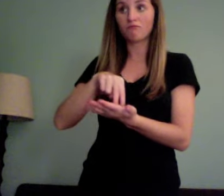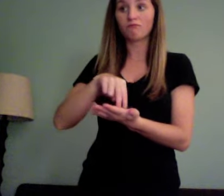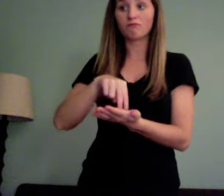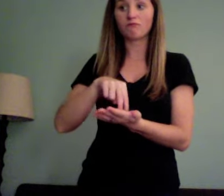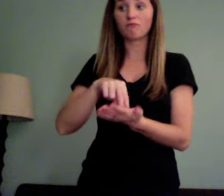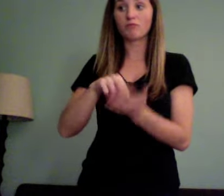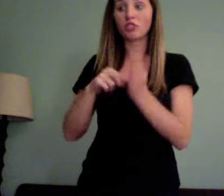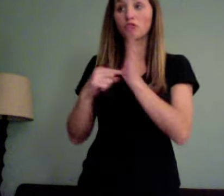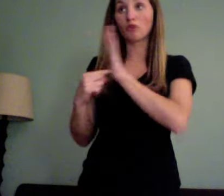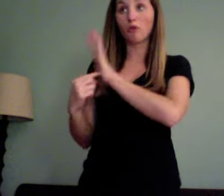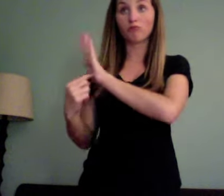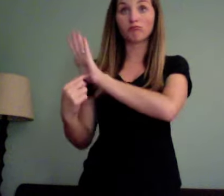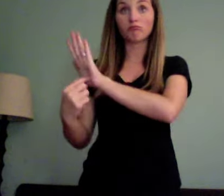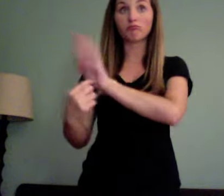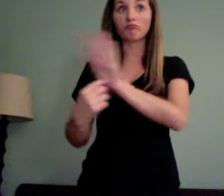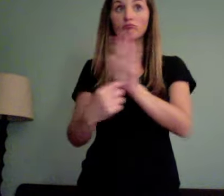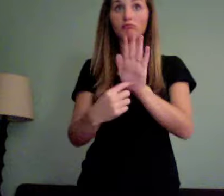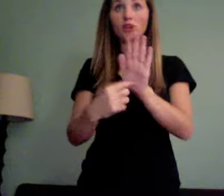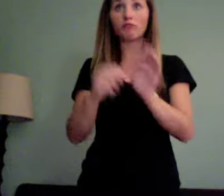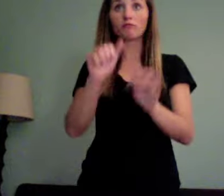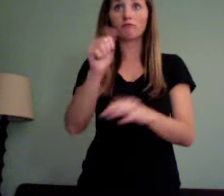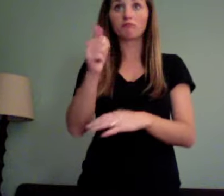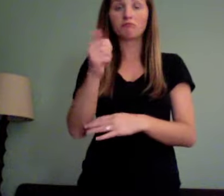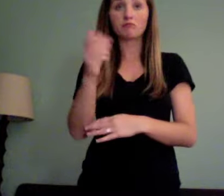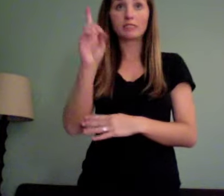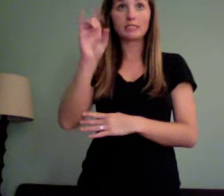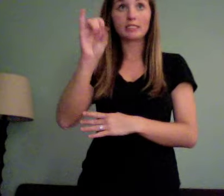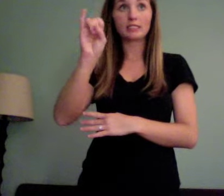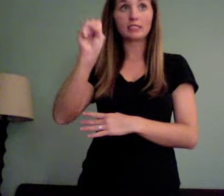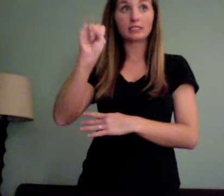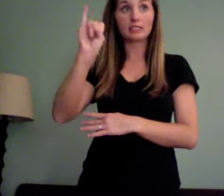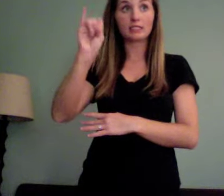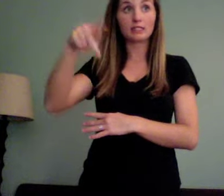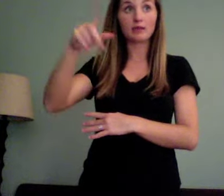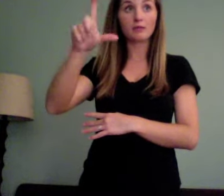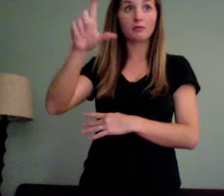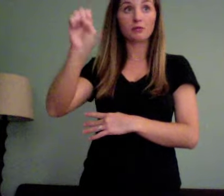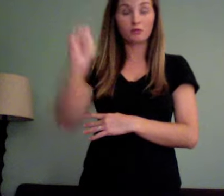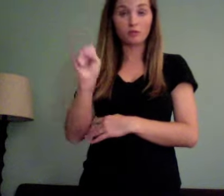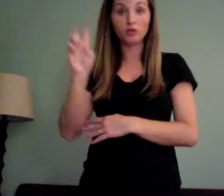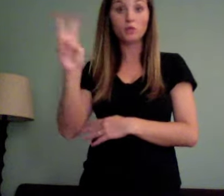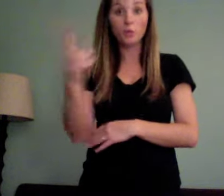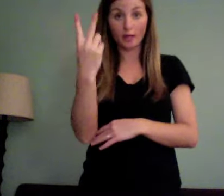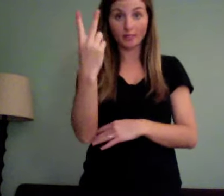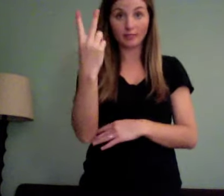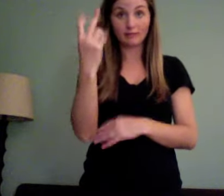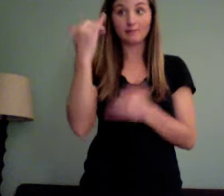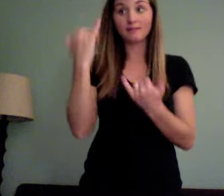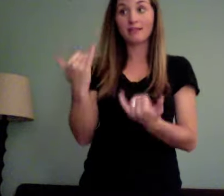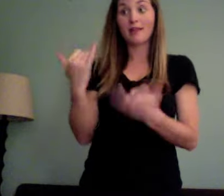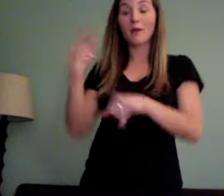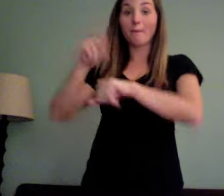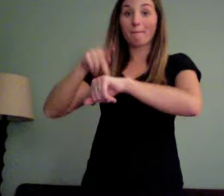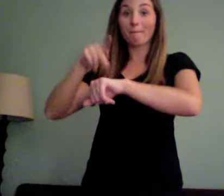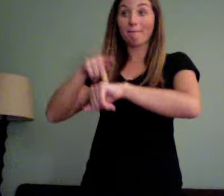to the disciples and a handful of other followers twice. And now Peter and the disciples decide to go fishing.